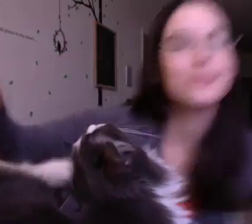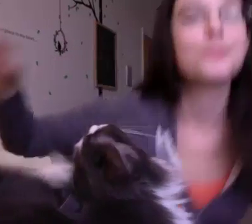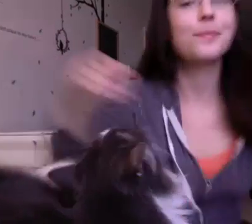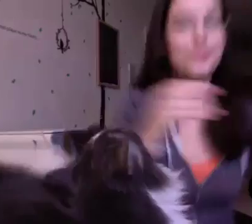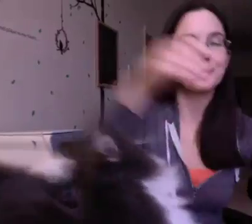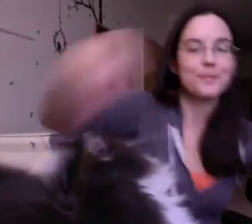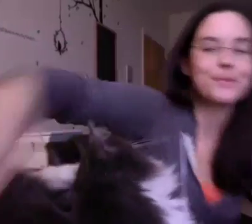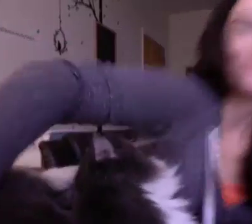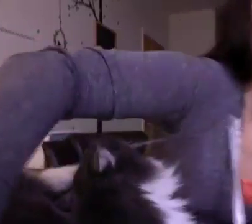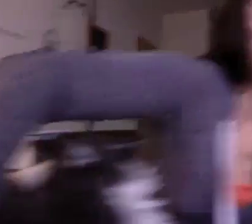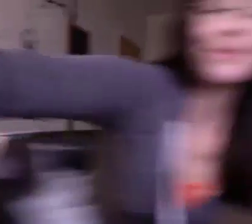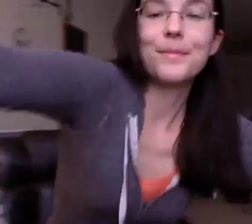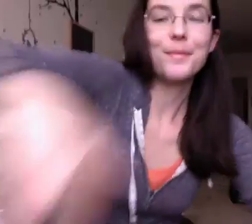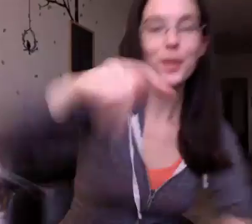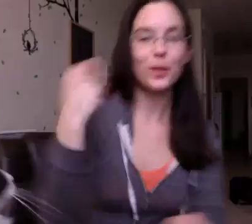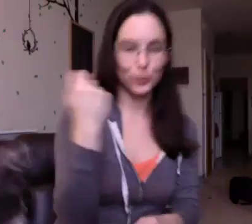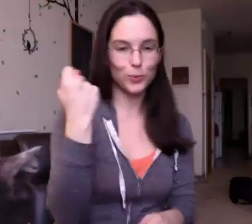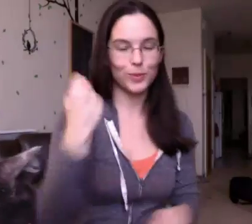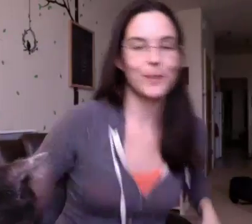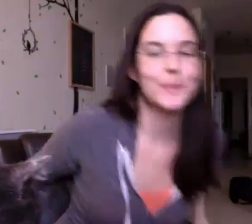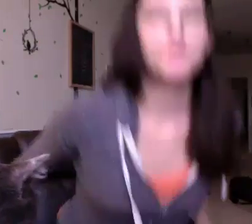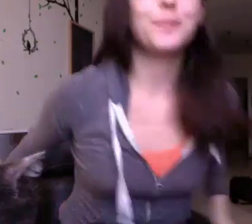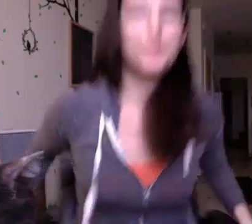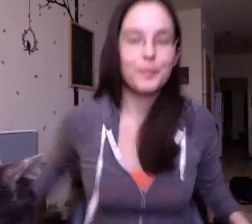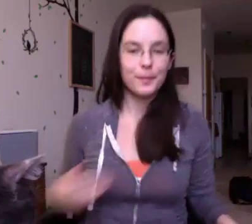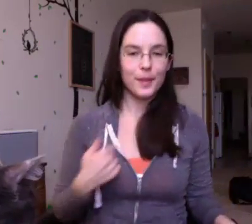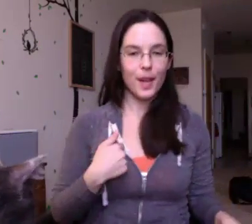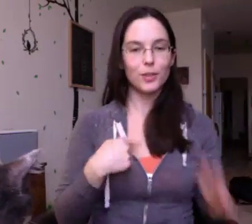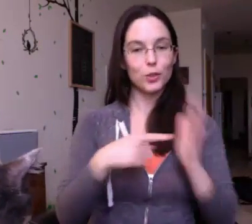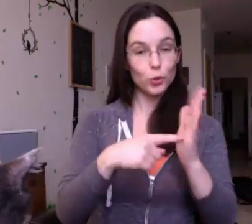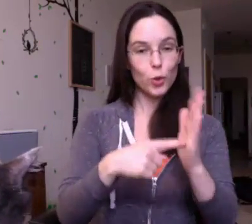get. Here is where we were, and this is the painting.